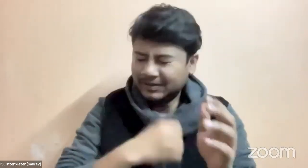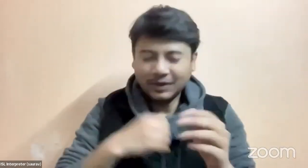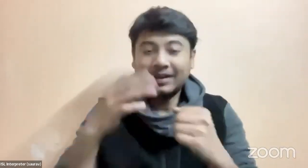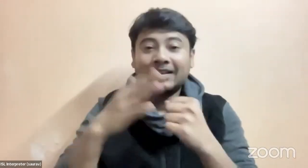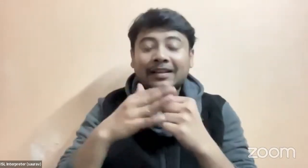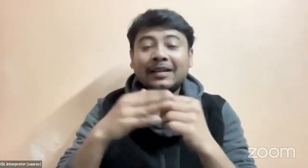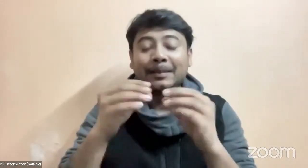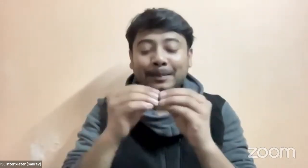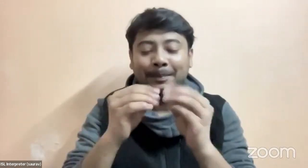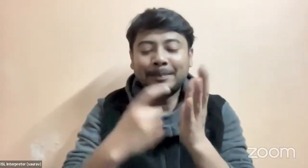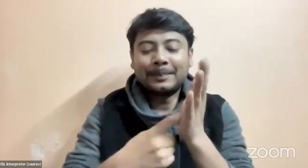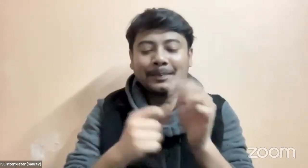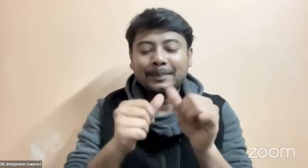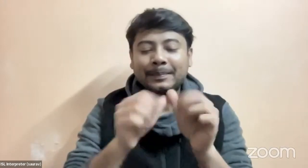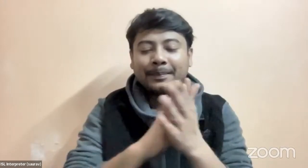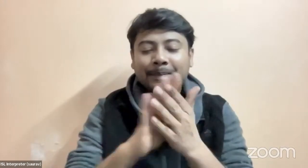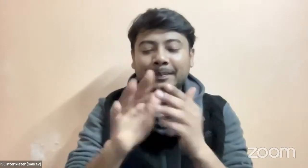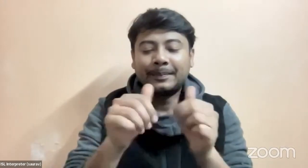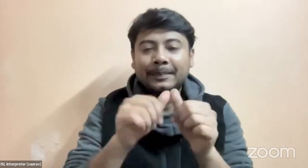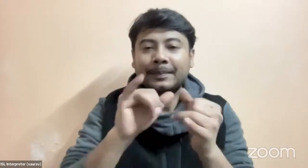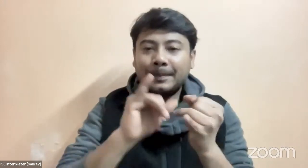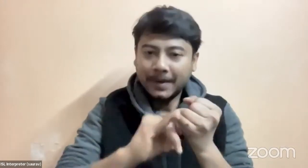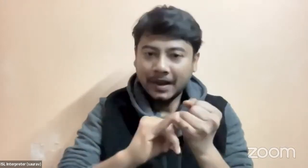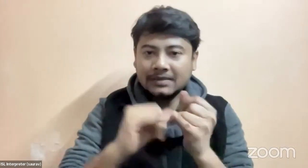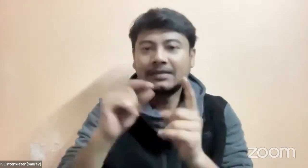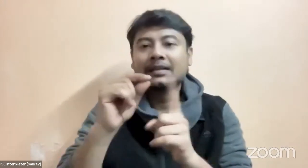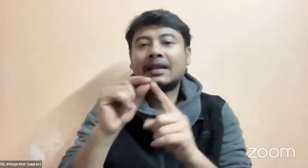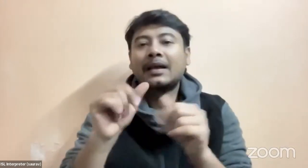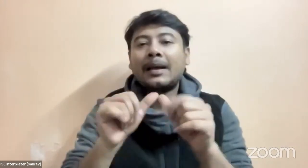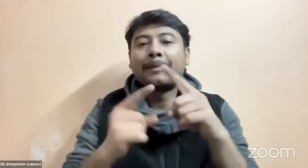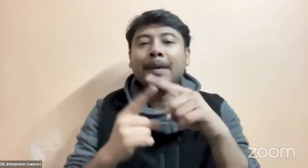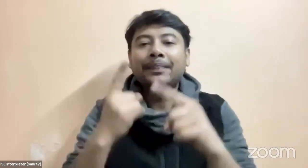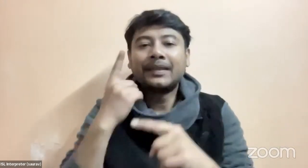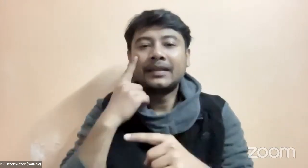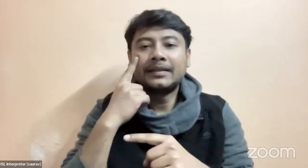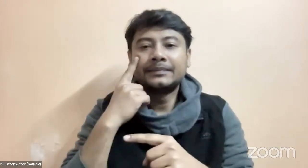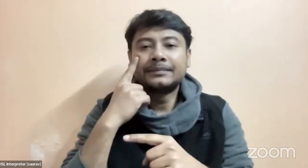So Brahaspati incarnates as Sarvabhauma Bhattacharya.